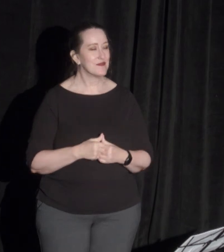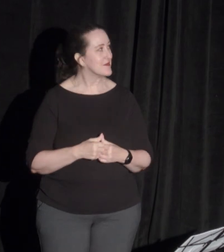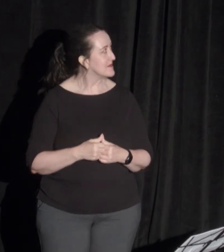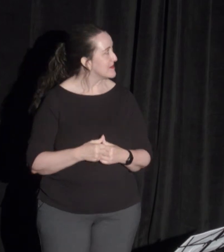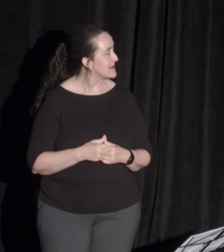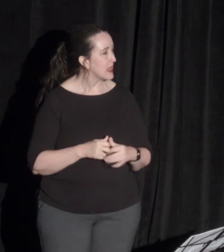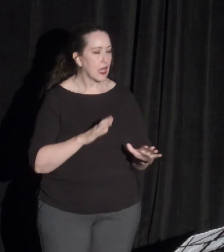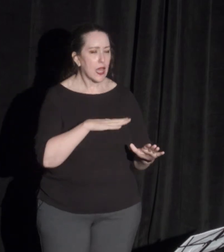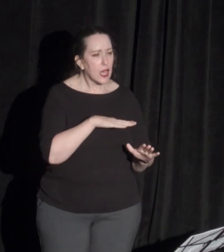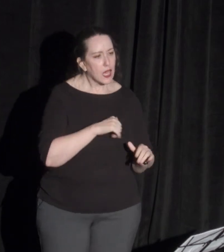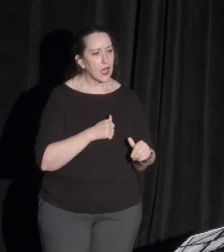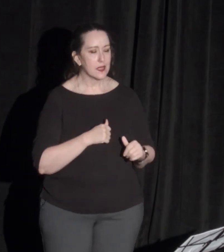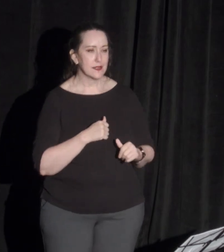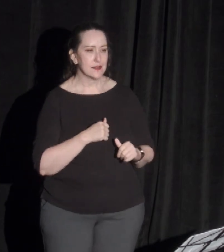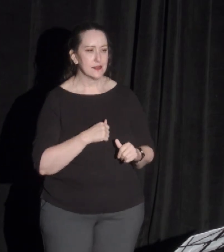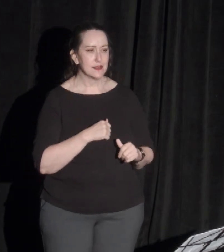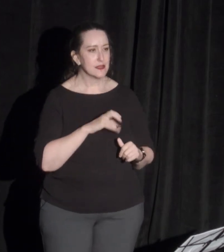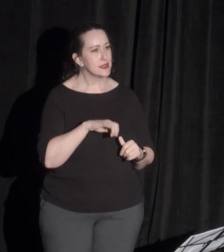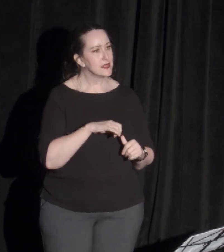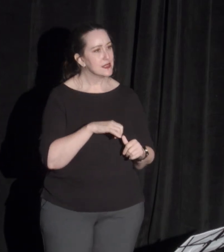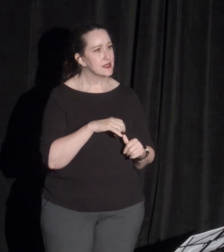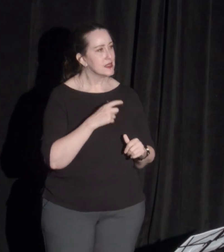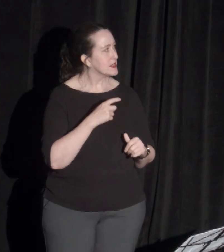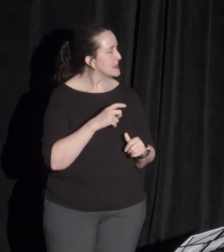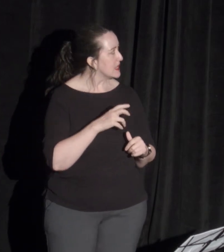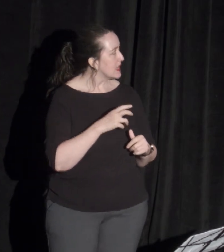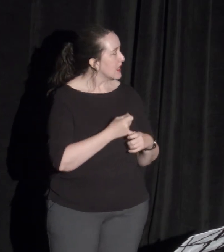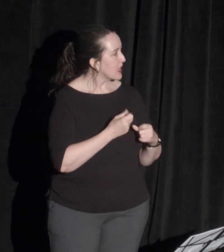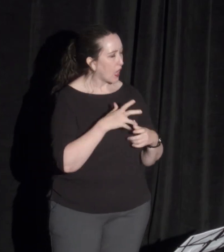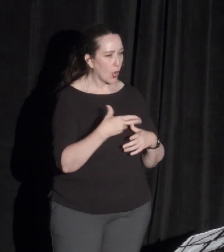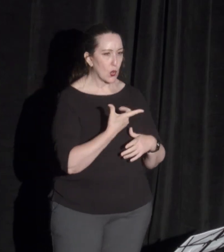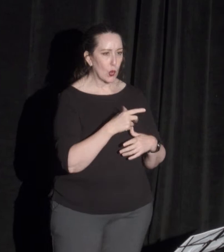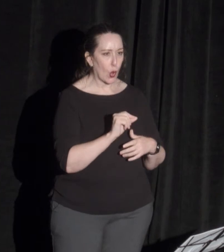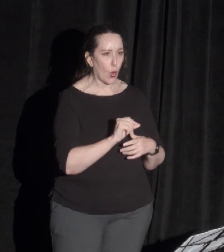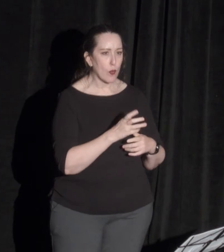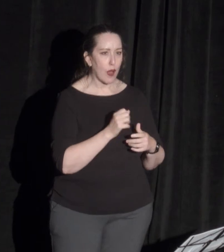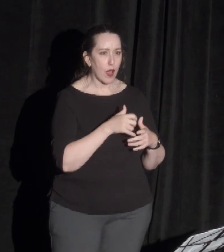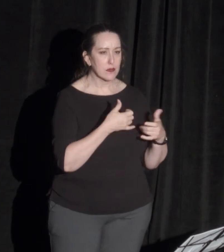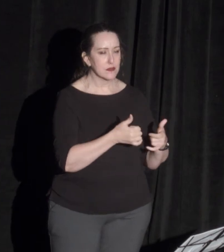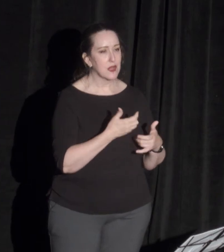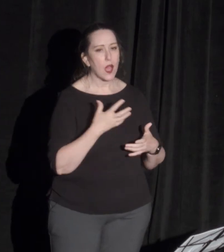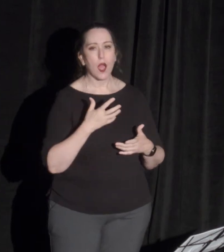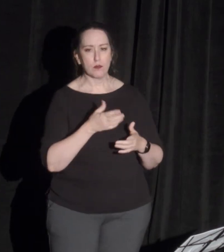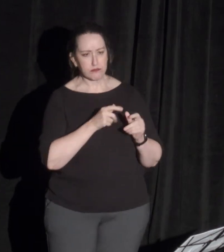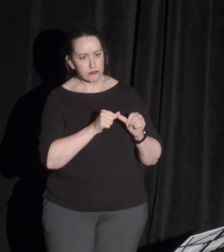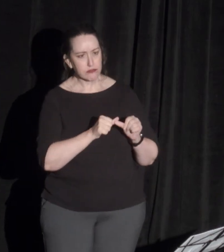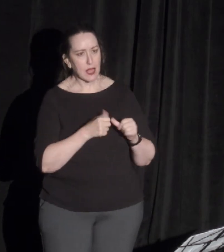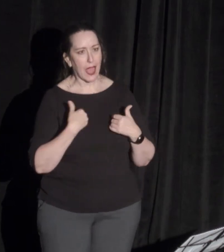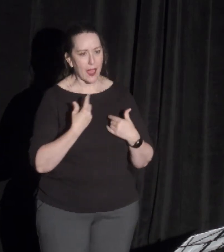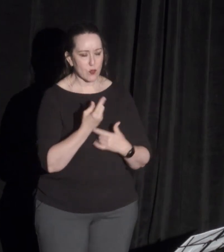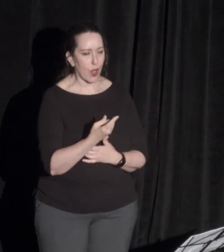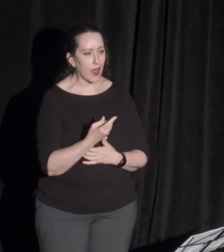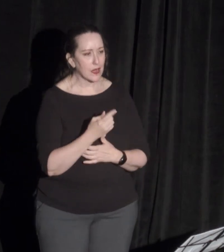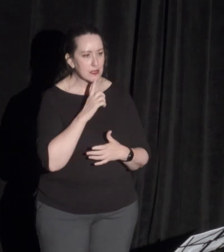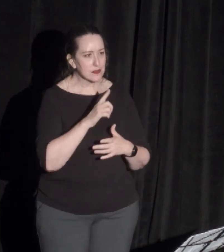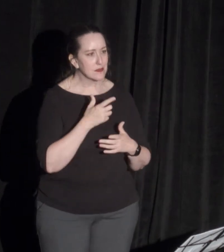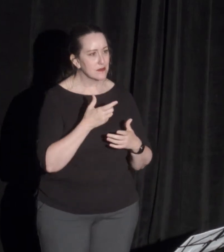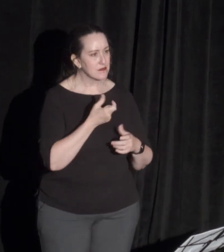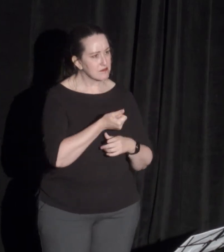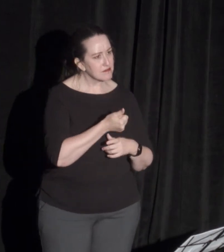Manny, this is actually Chicago and the Hugo Awards. All right then, people of Chicago, I'm absolutely thrilled to win. And Manny, I